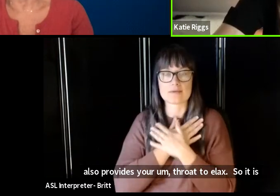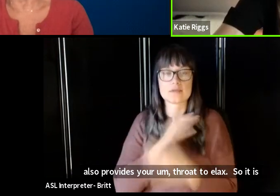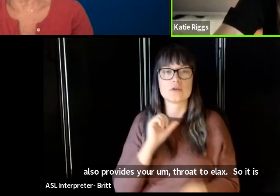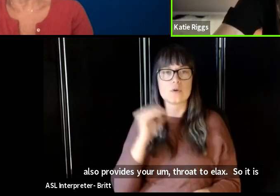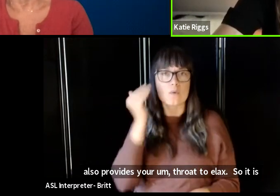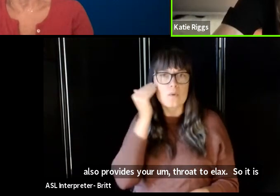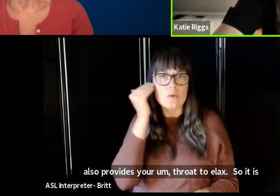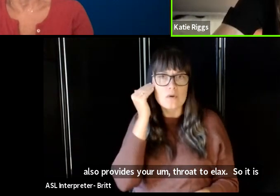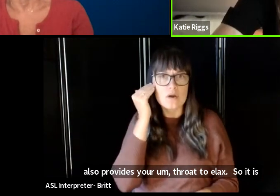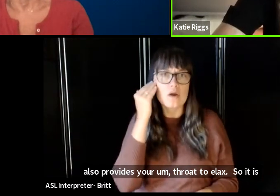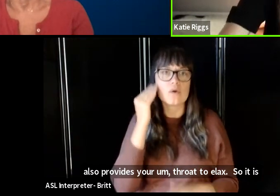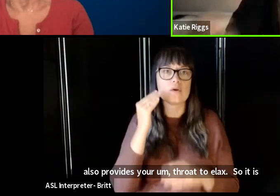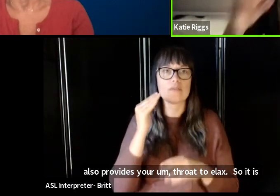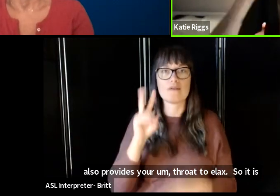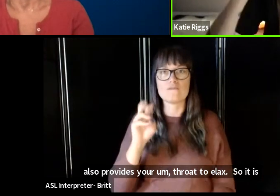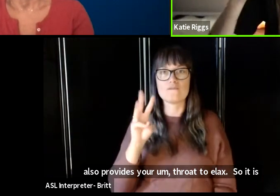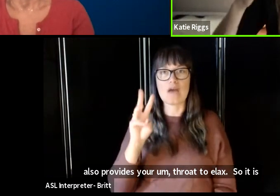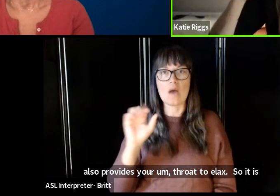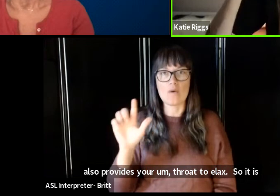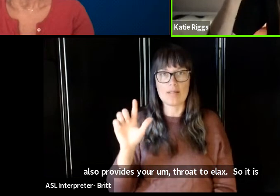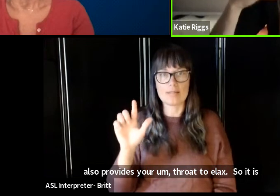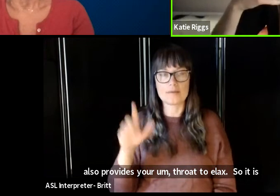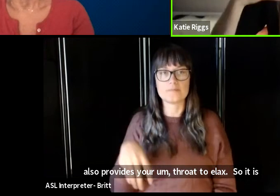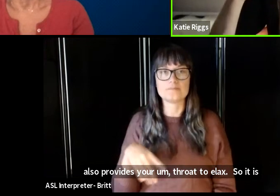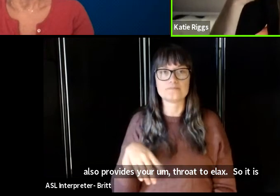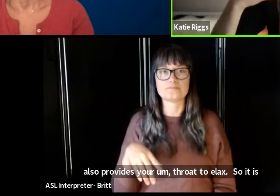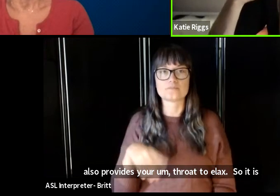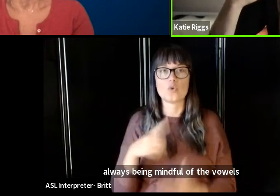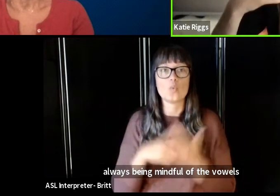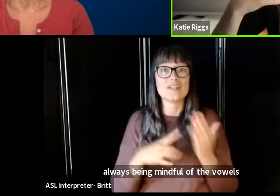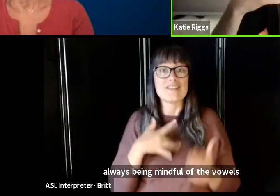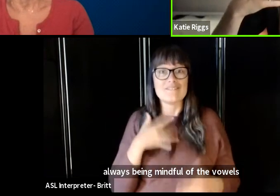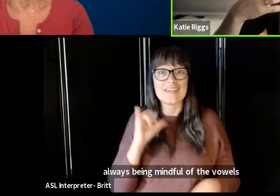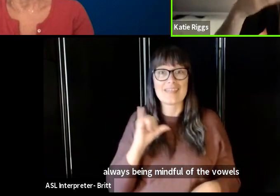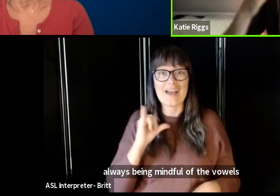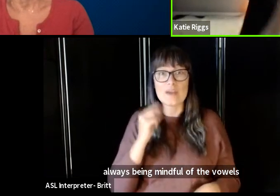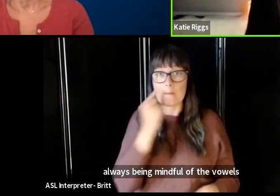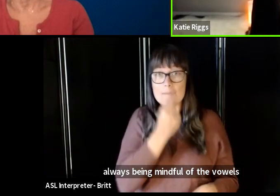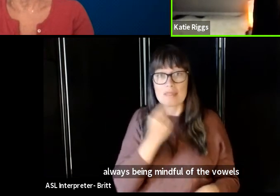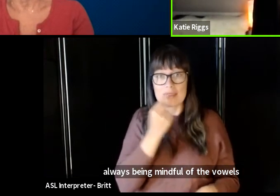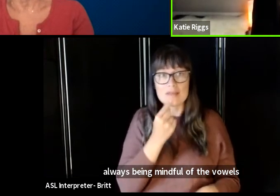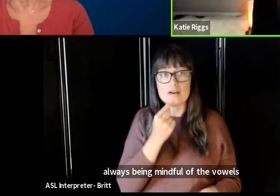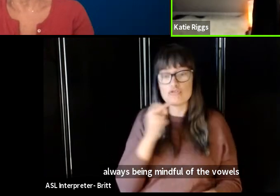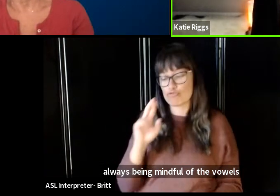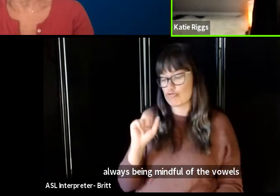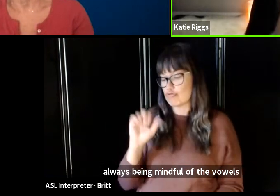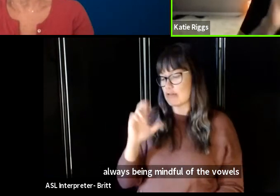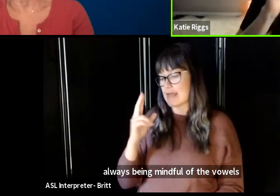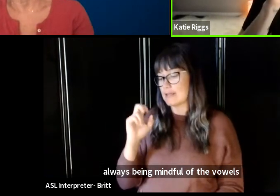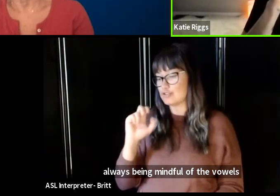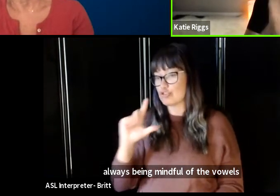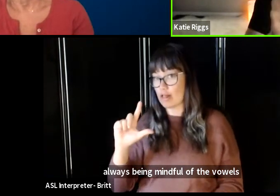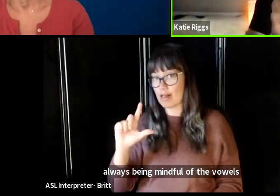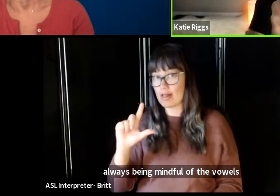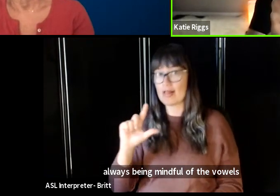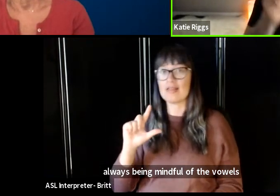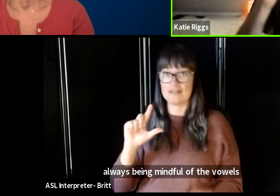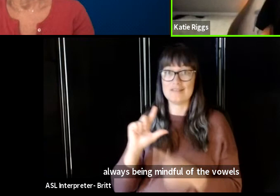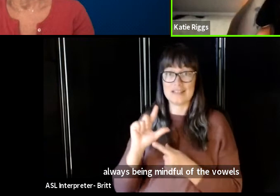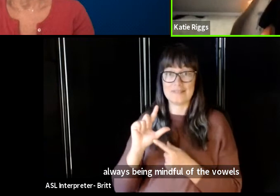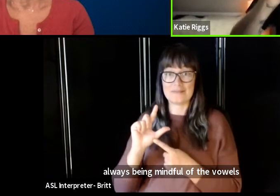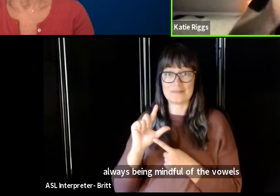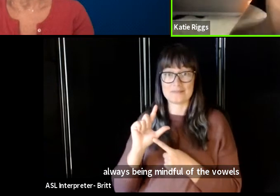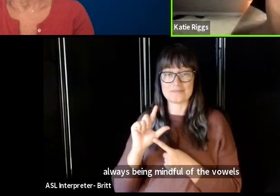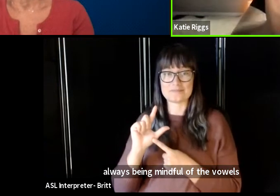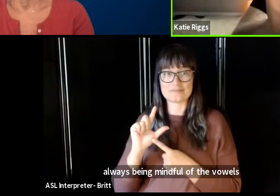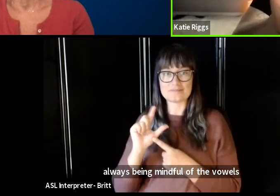mindful of the vowels. So what does it feel like in your mouth when you say that particular word? And then you need to match that when you